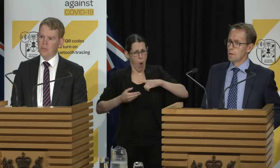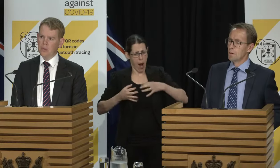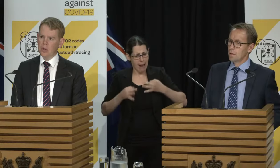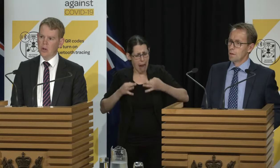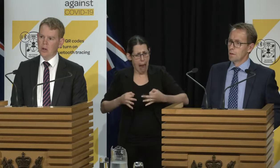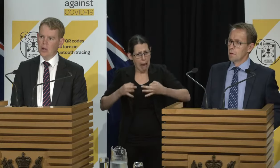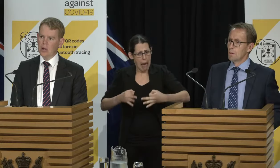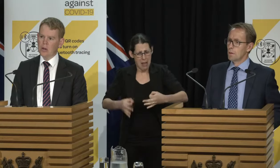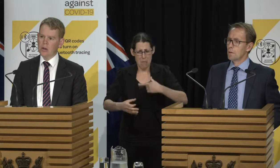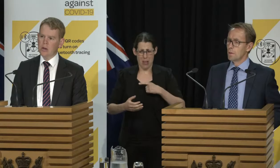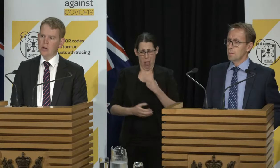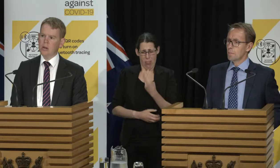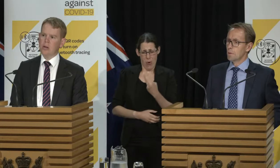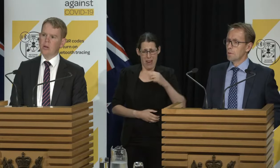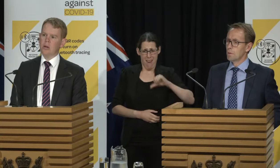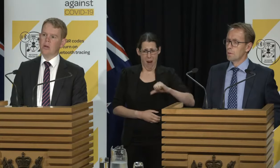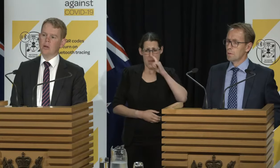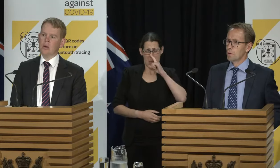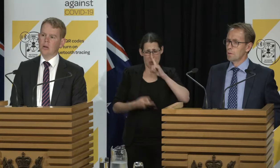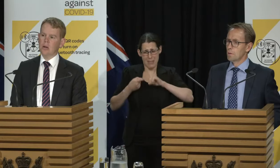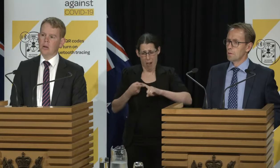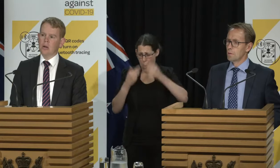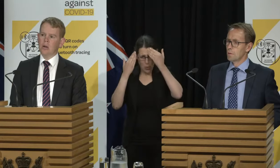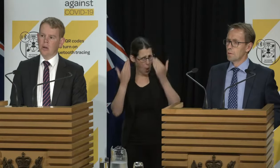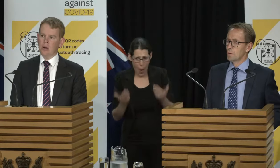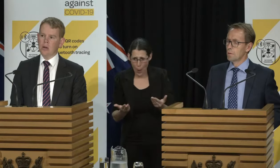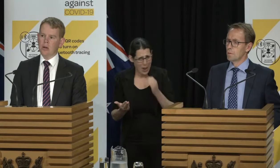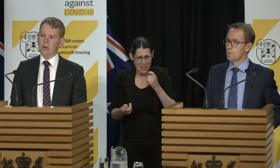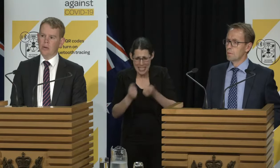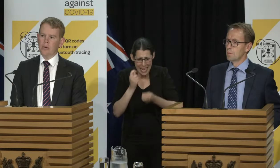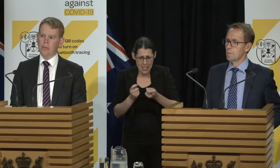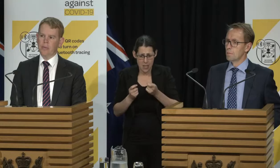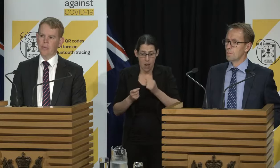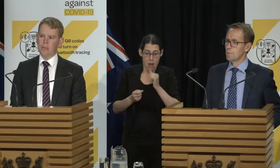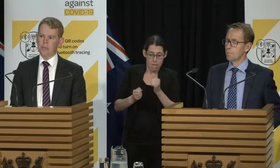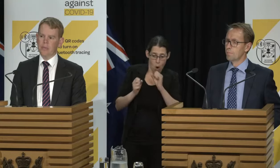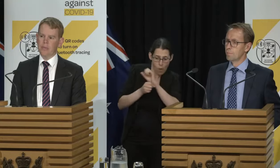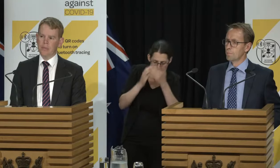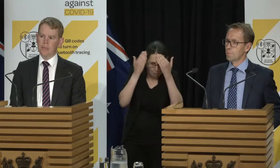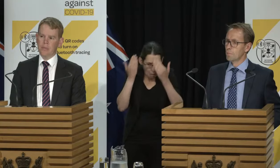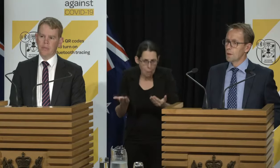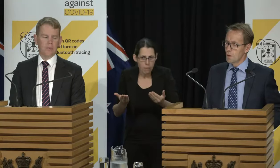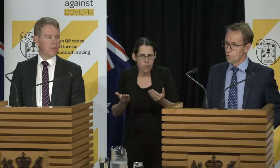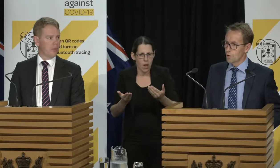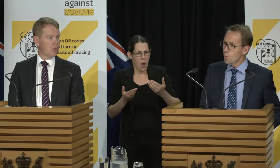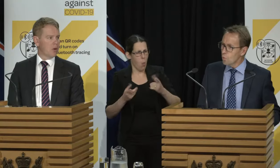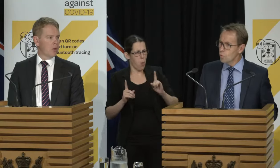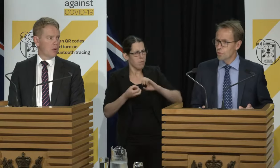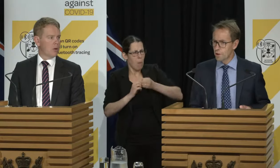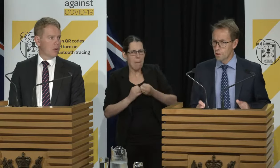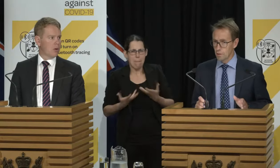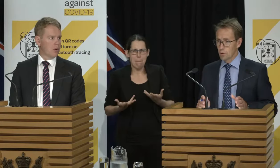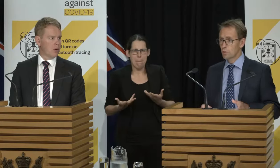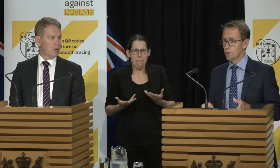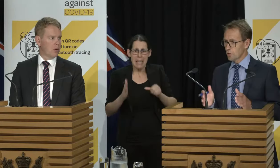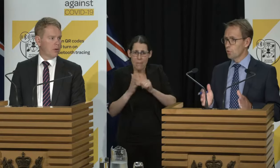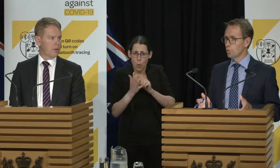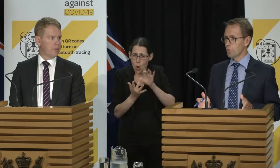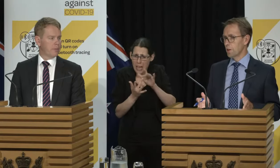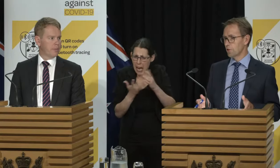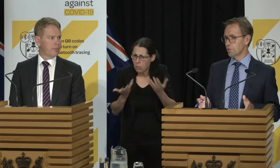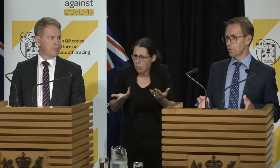know the status of. Why is it taking so long to get, I mean, are you having trouble getting into contact with them? What's the issue? So the good